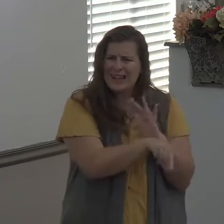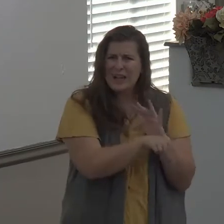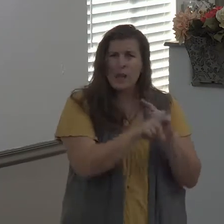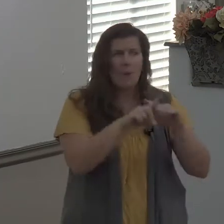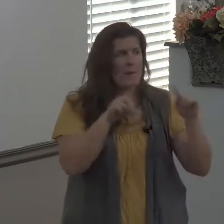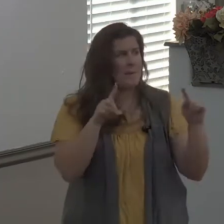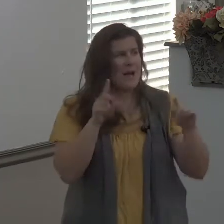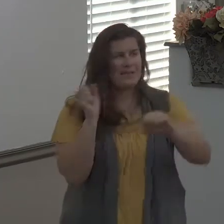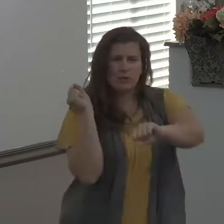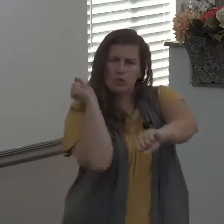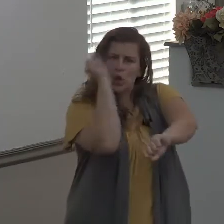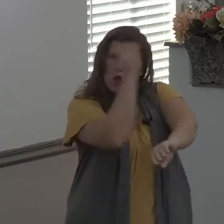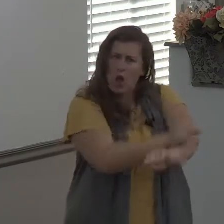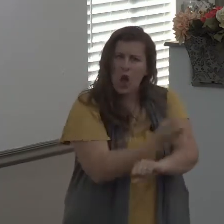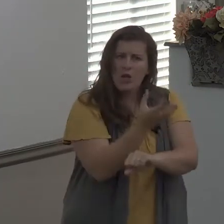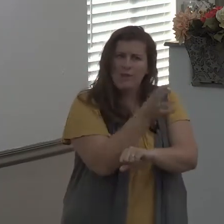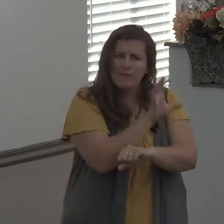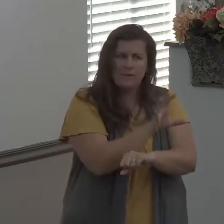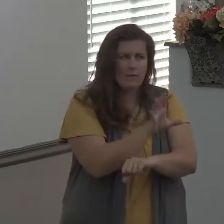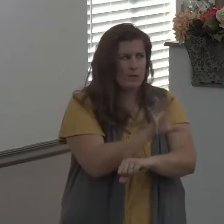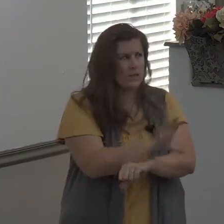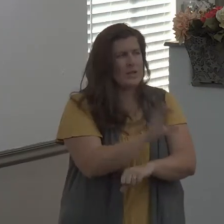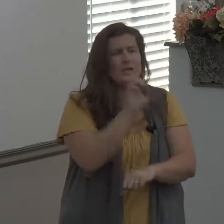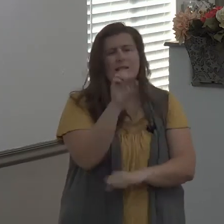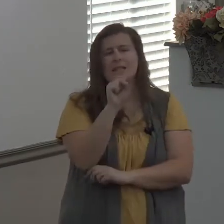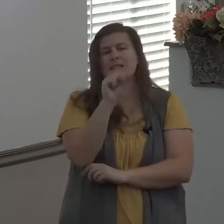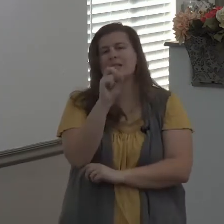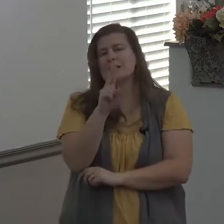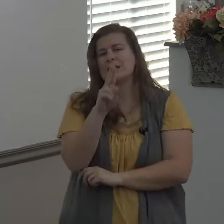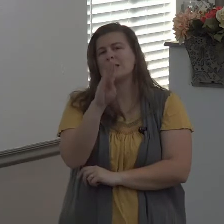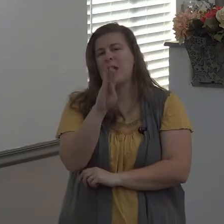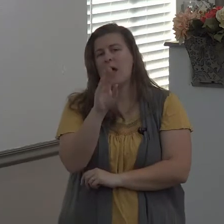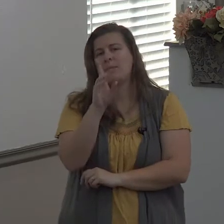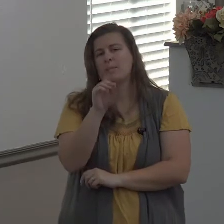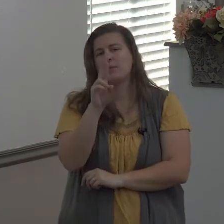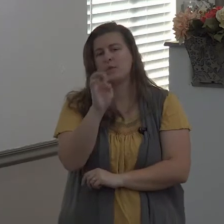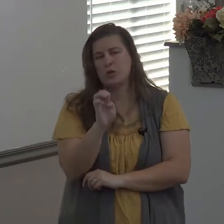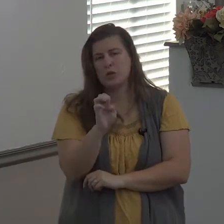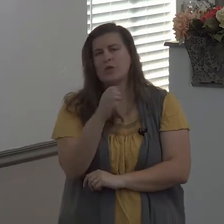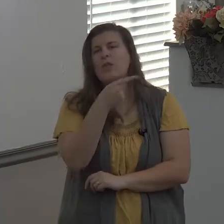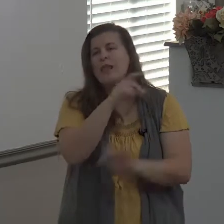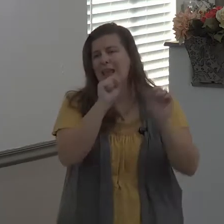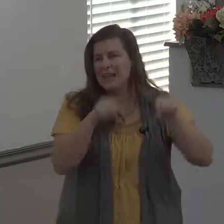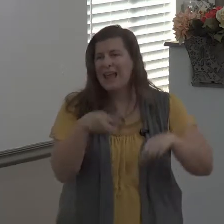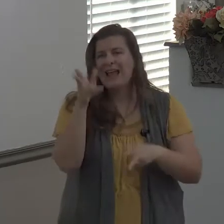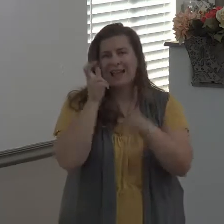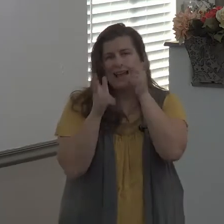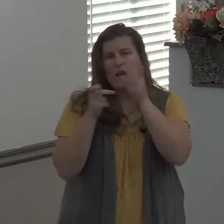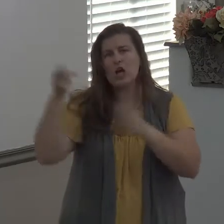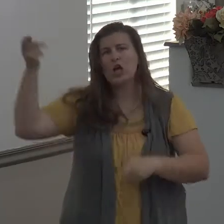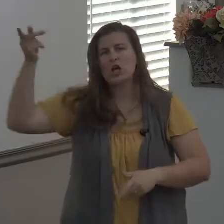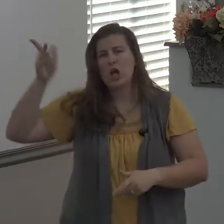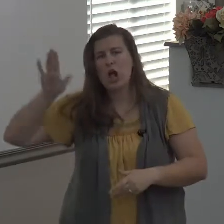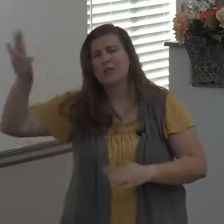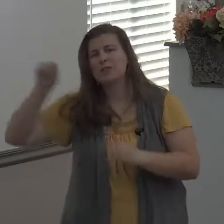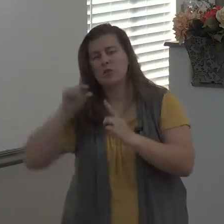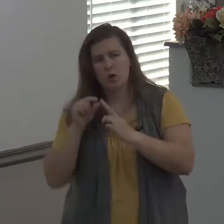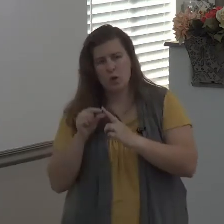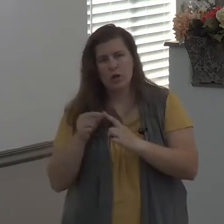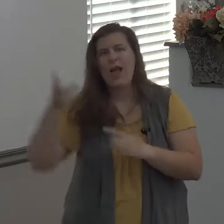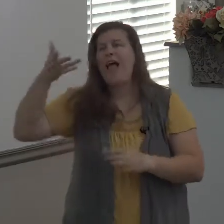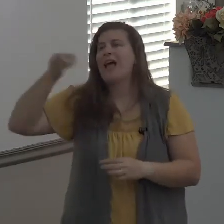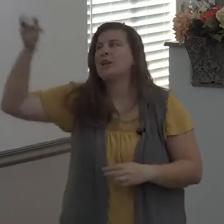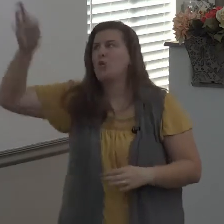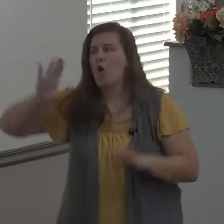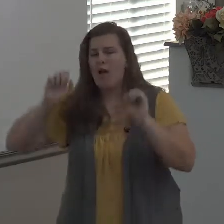my goal here in wrestling is not to destroy him. It's not to kill him. But it's to subdue him. Why? So that he can